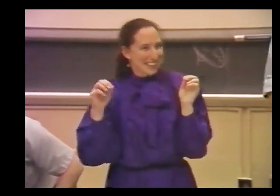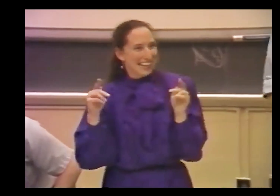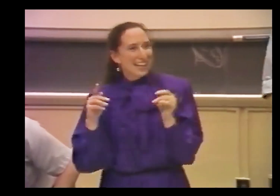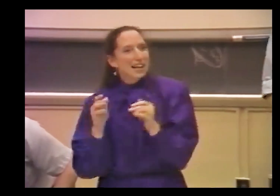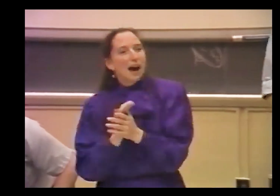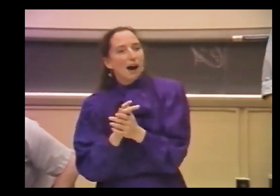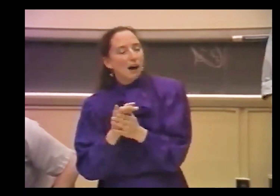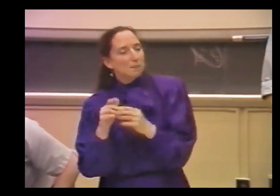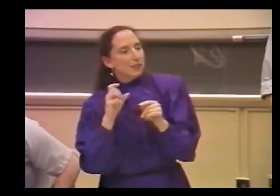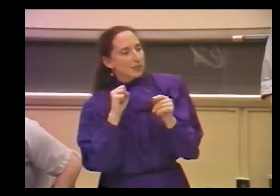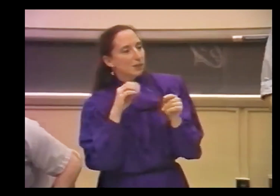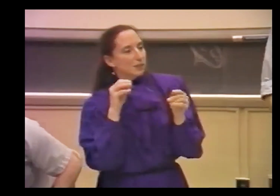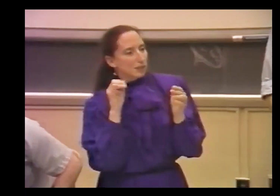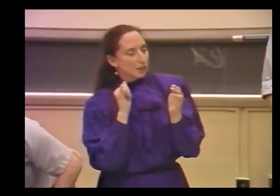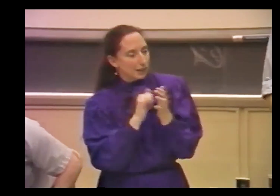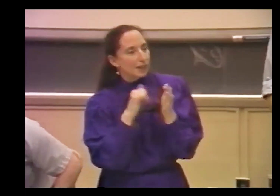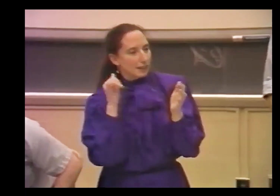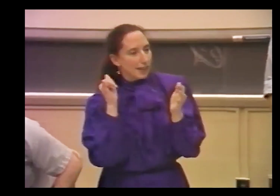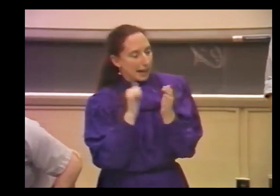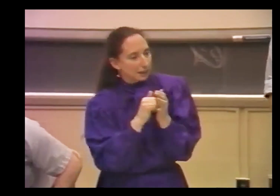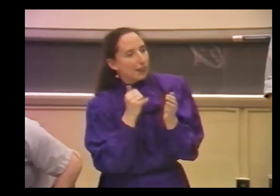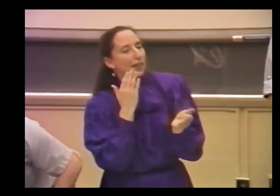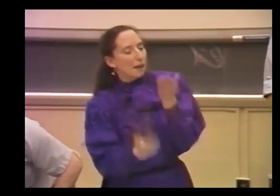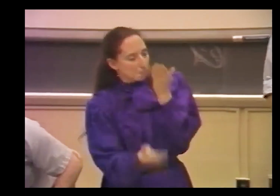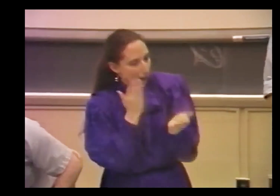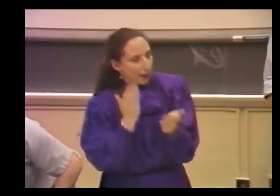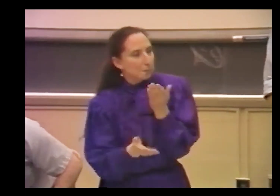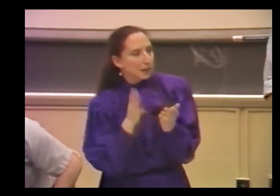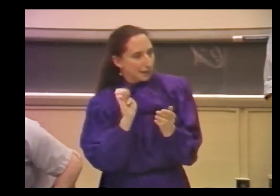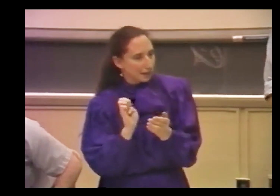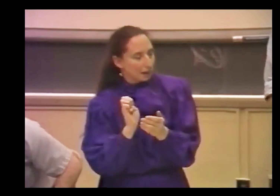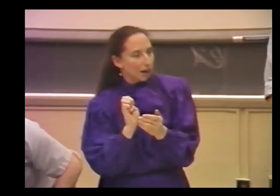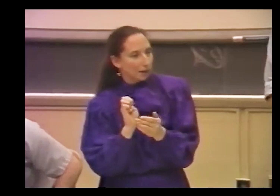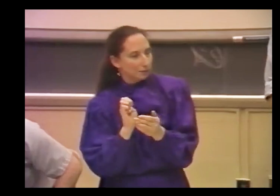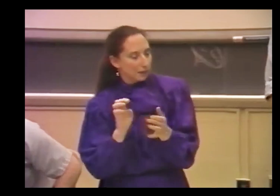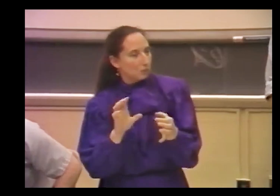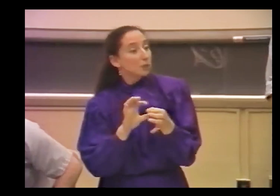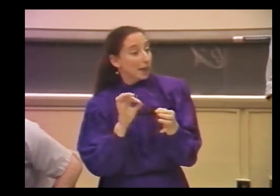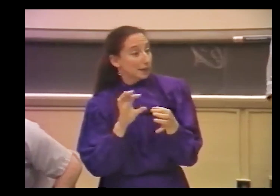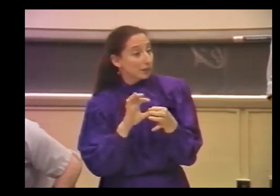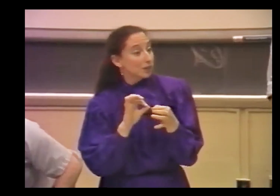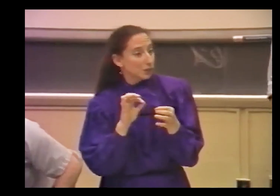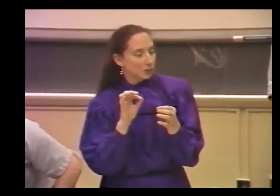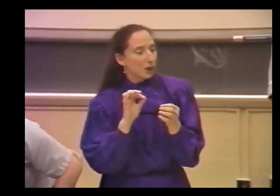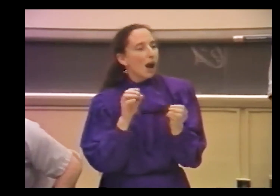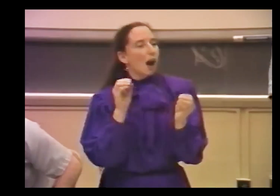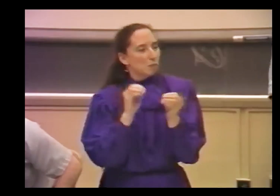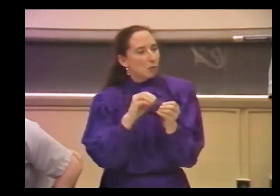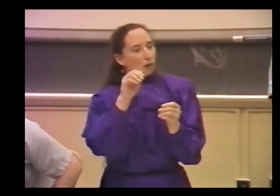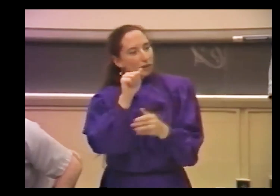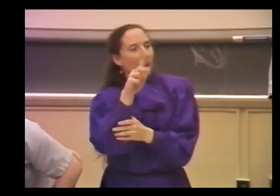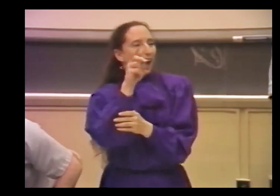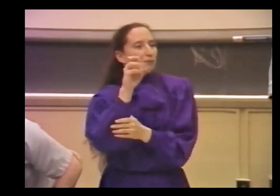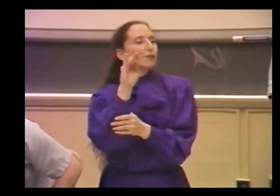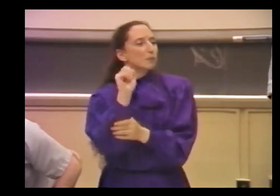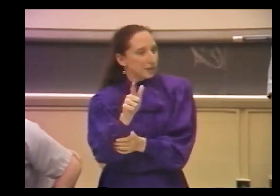Okay. So that may be related to a more